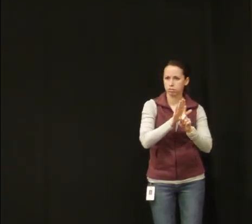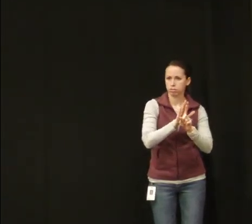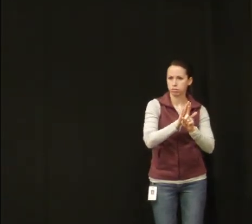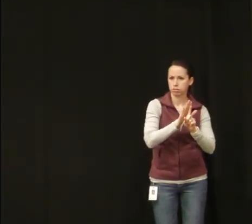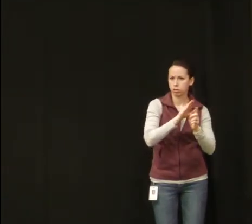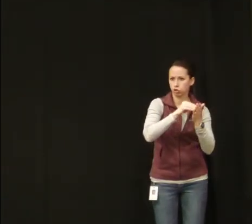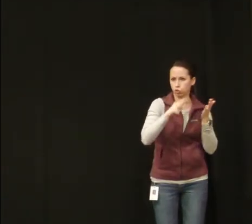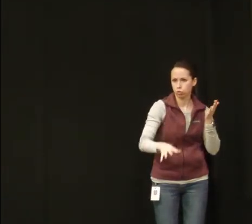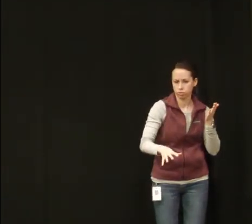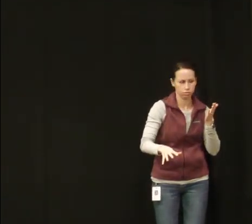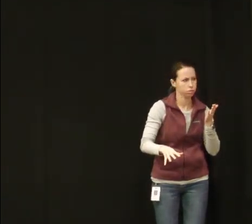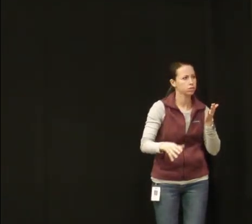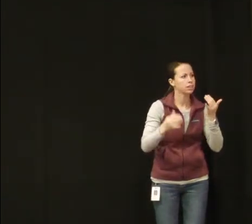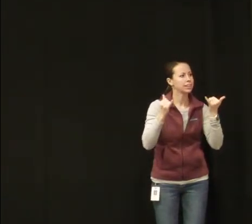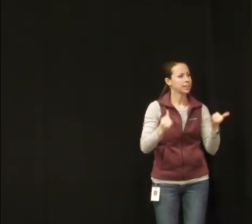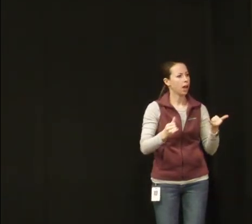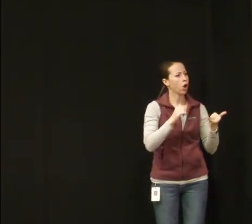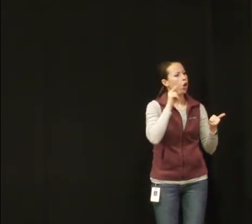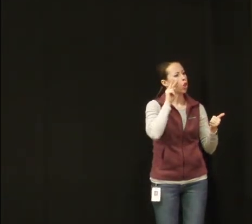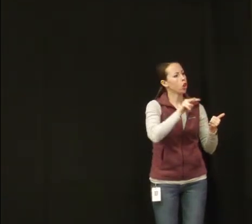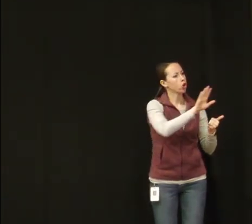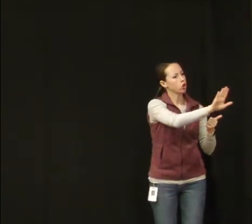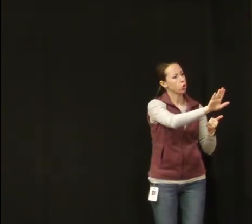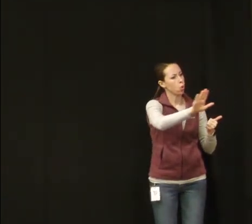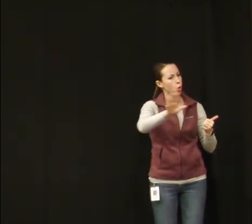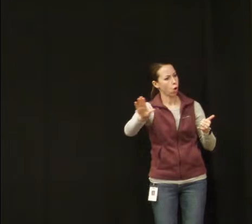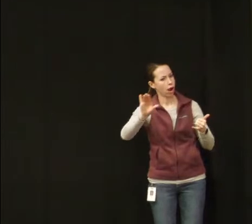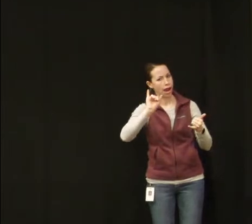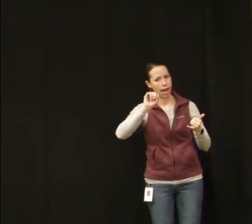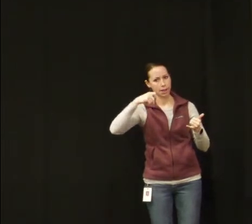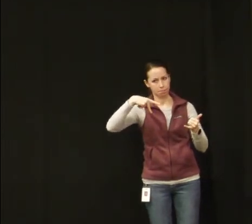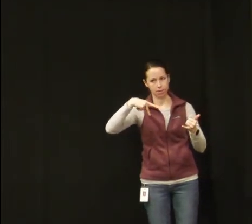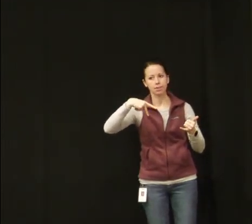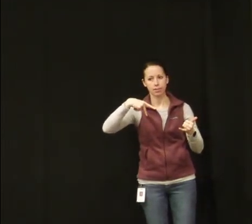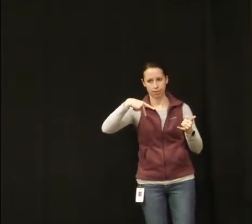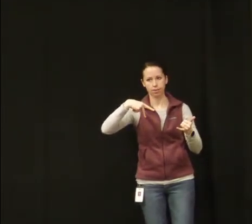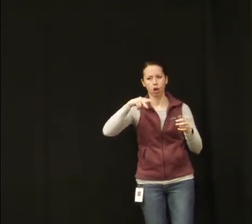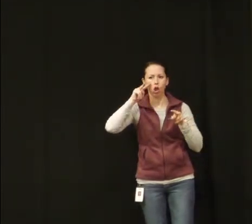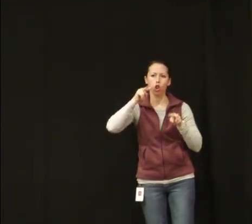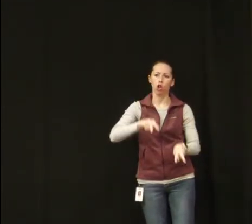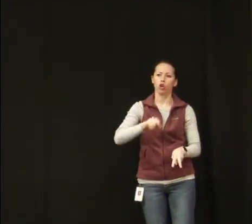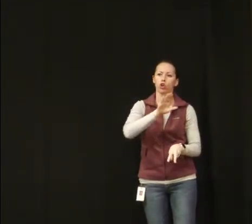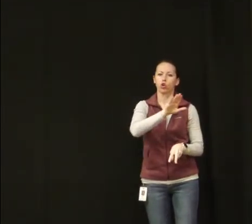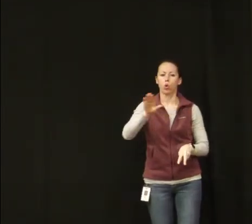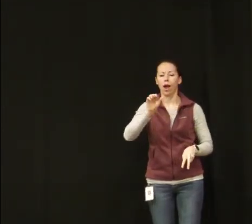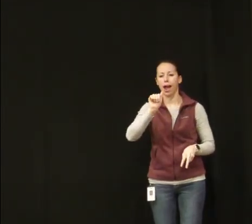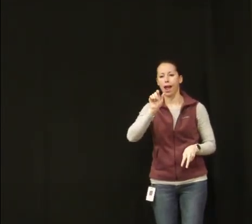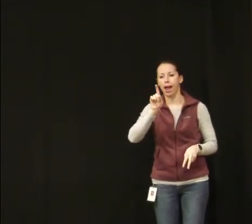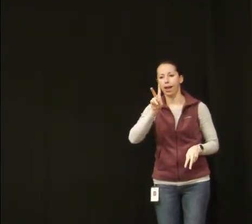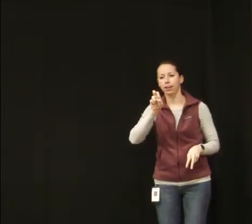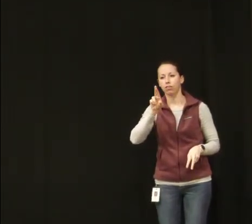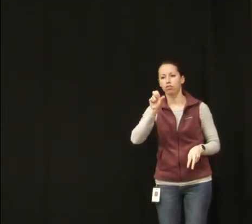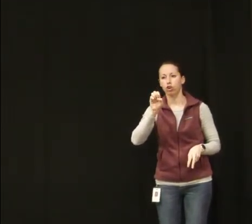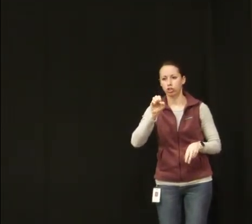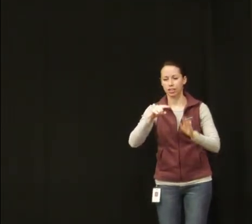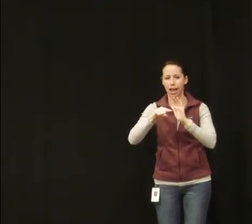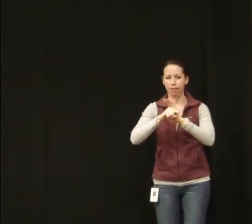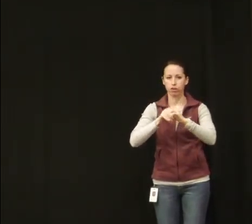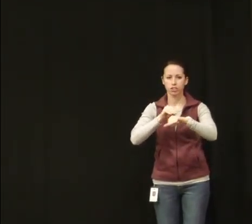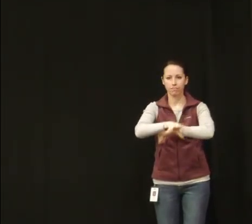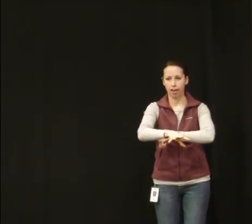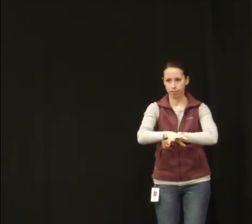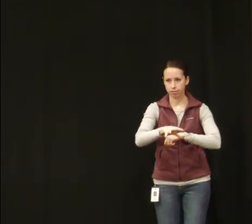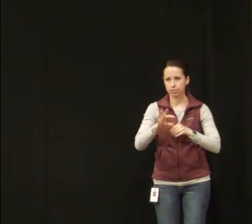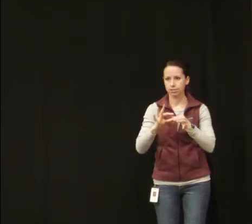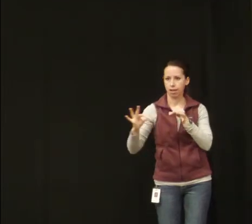yours. Jump to your IEP and look at your adverse effects statement. See if it's the general statement or if you